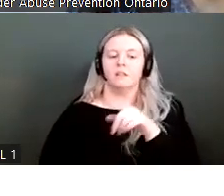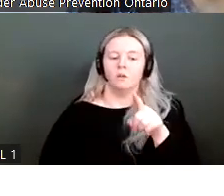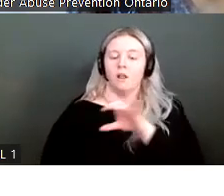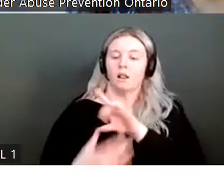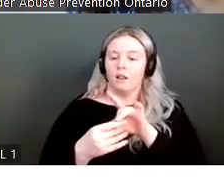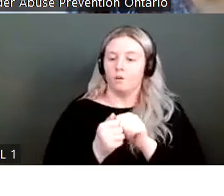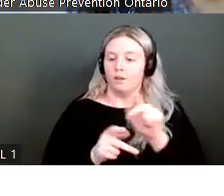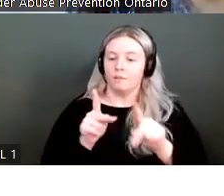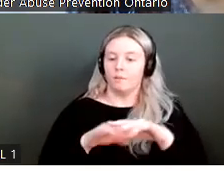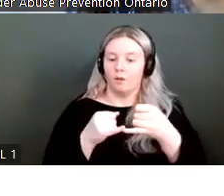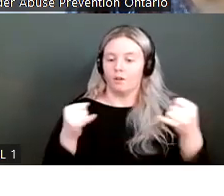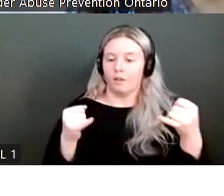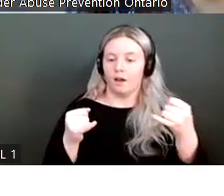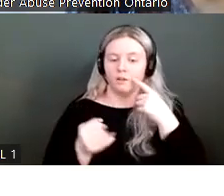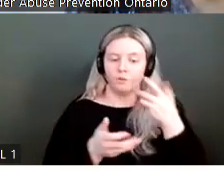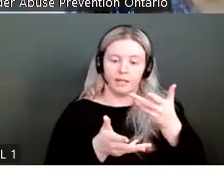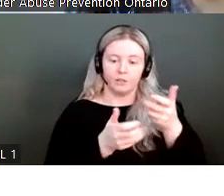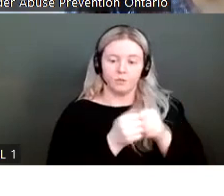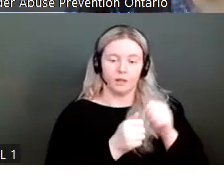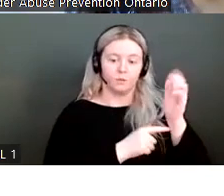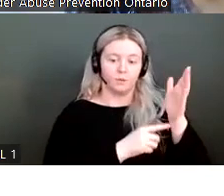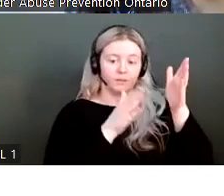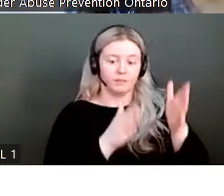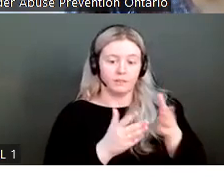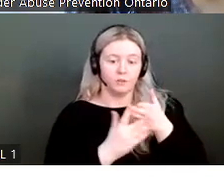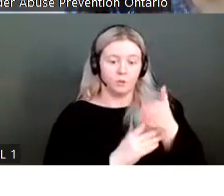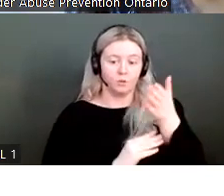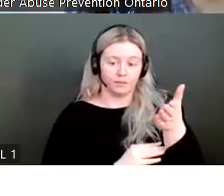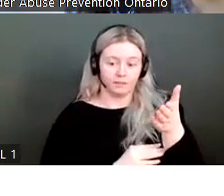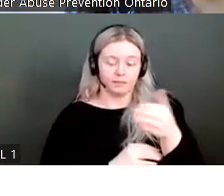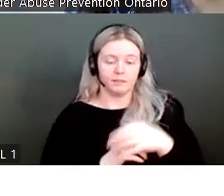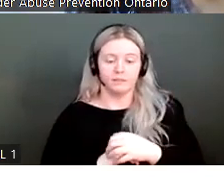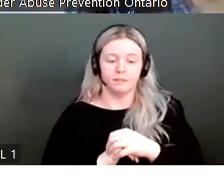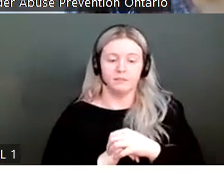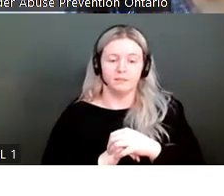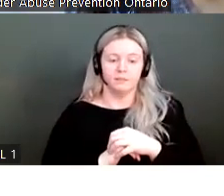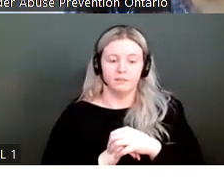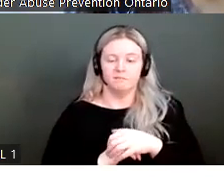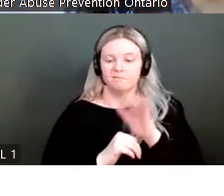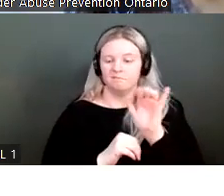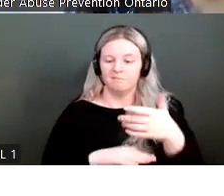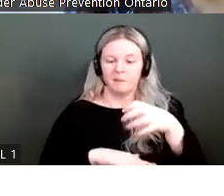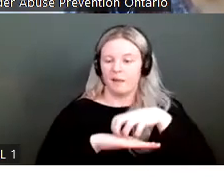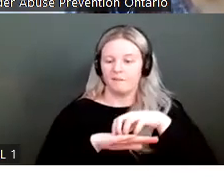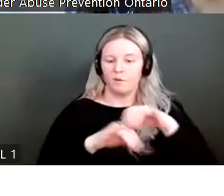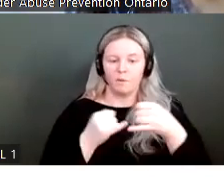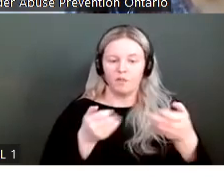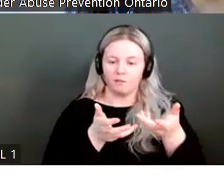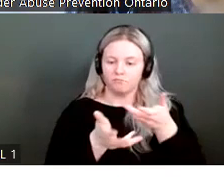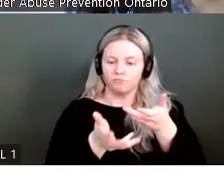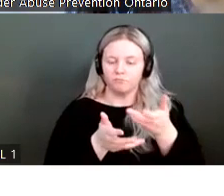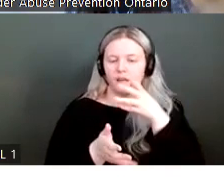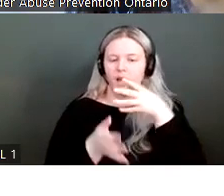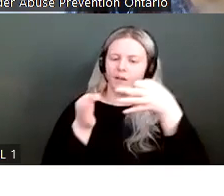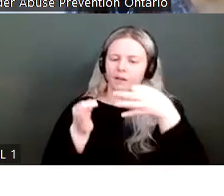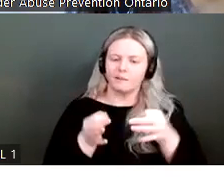to interact with our speakers who are here today. It is an interactive forum, and I will go over some of those logistics to provide you with